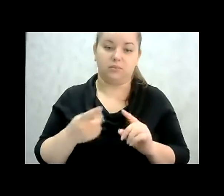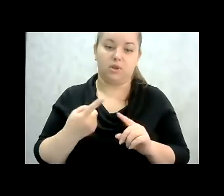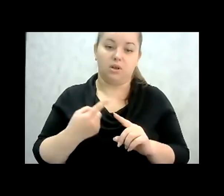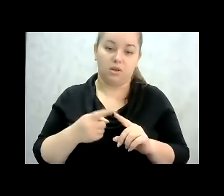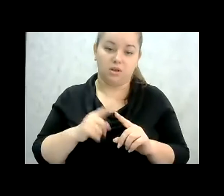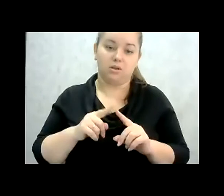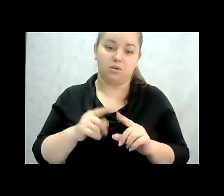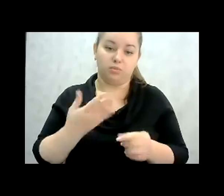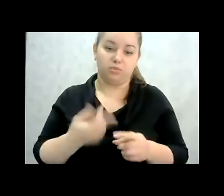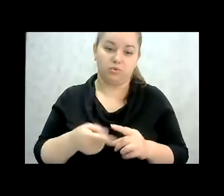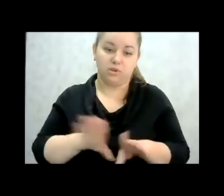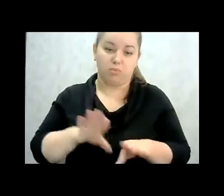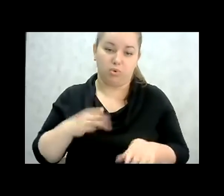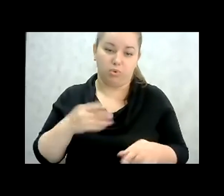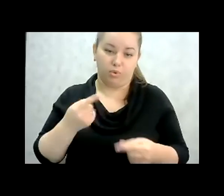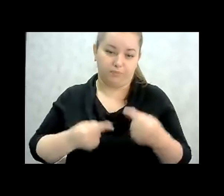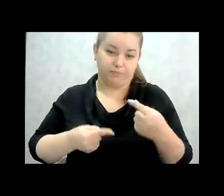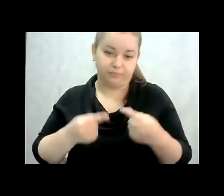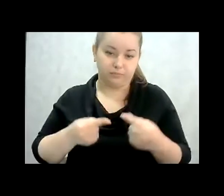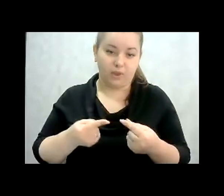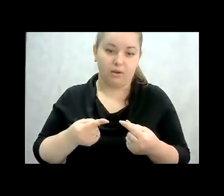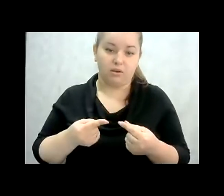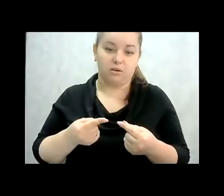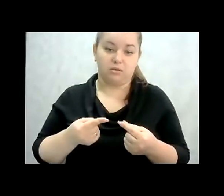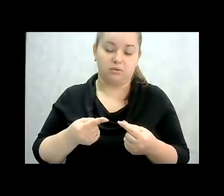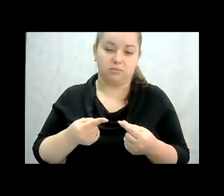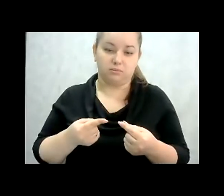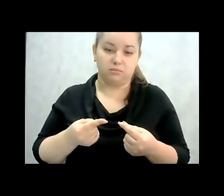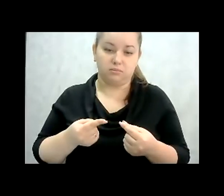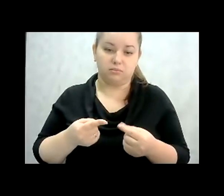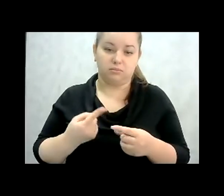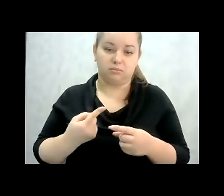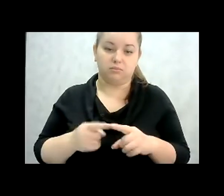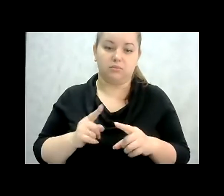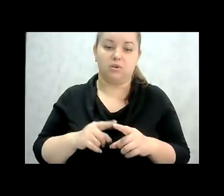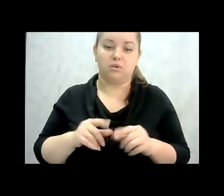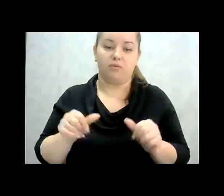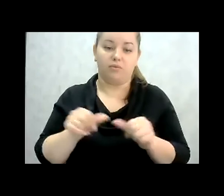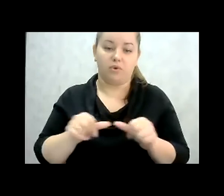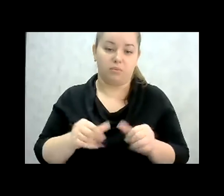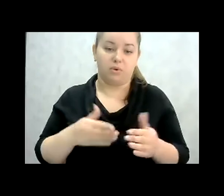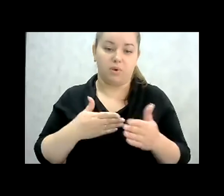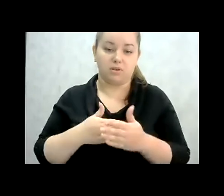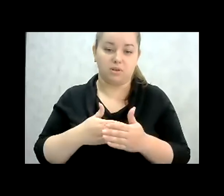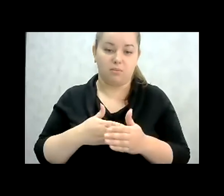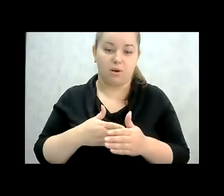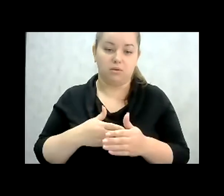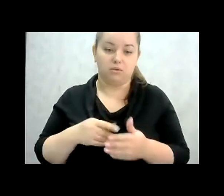So I think we should discuss it broader and have some clear position on this score.